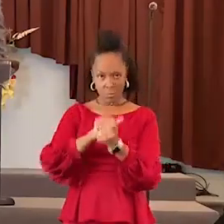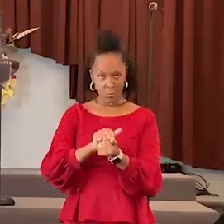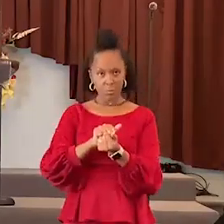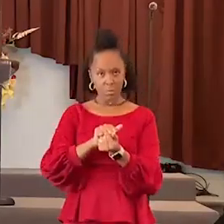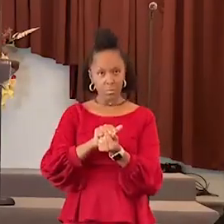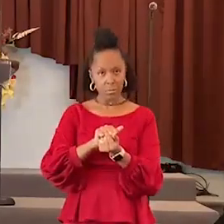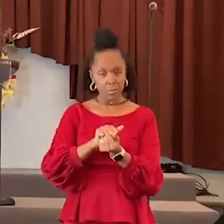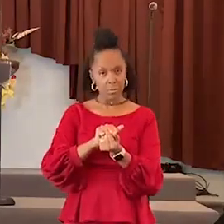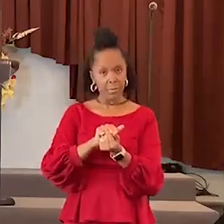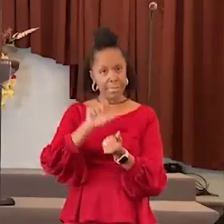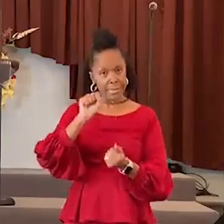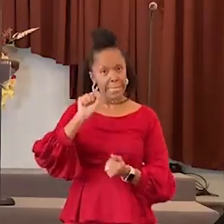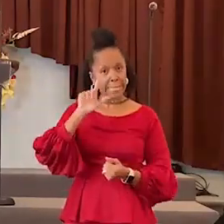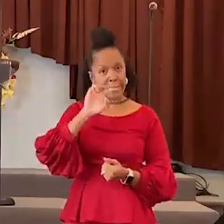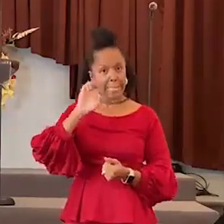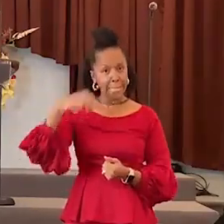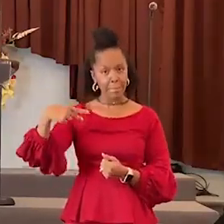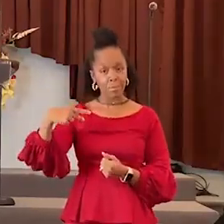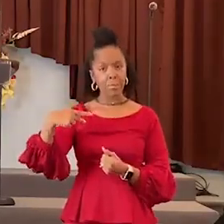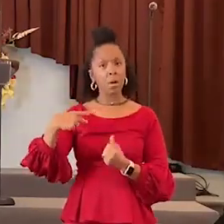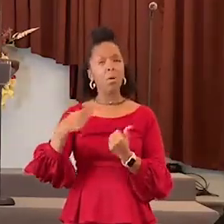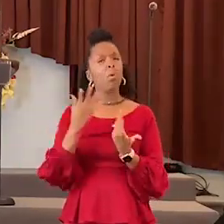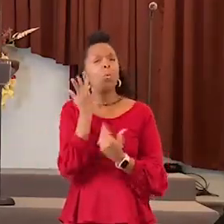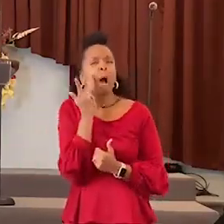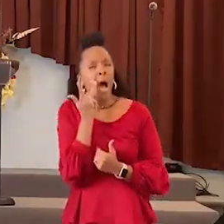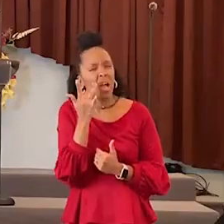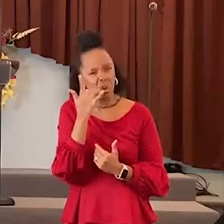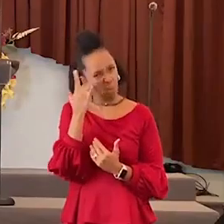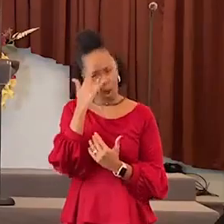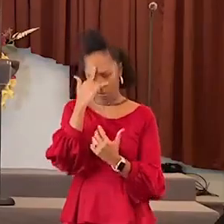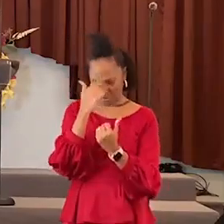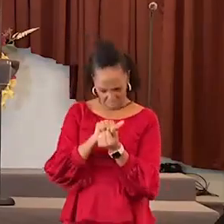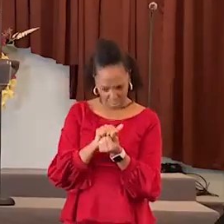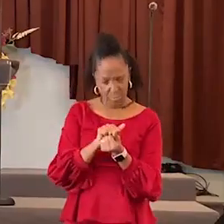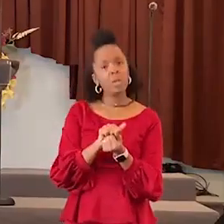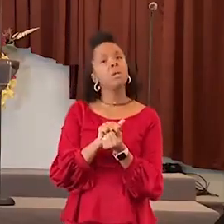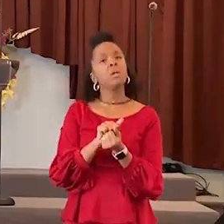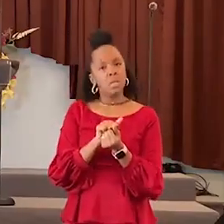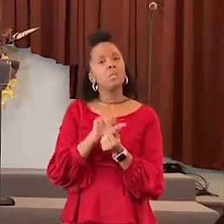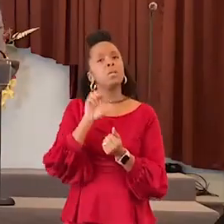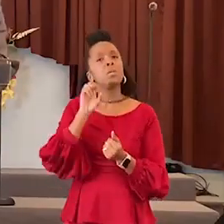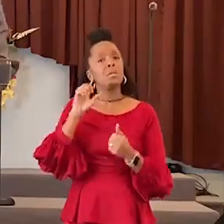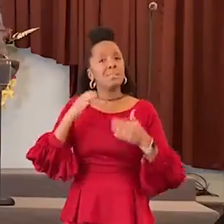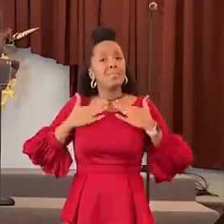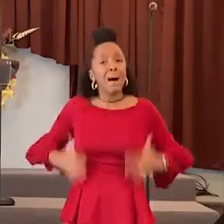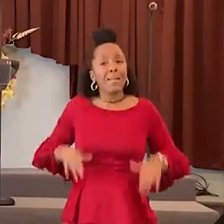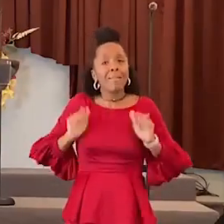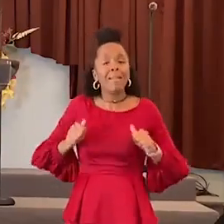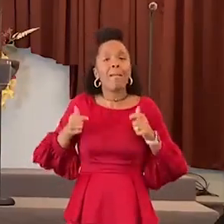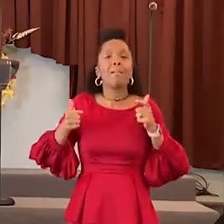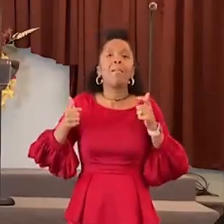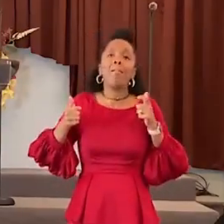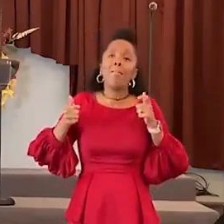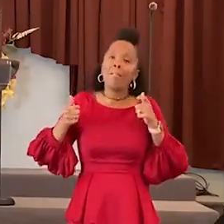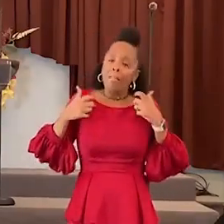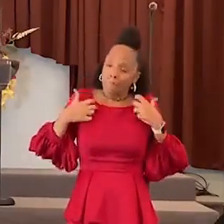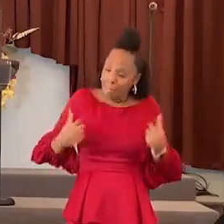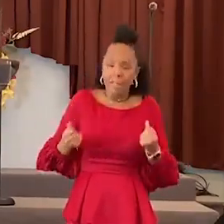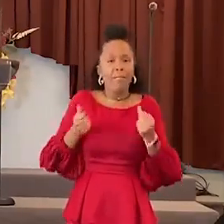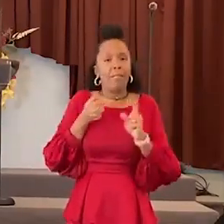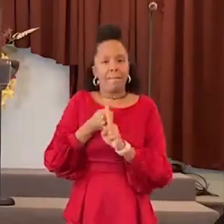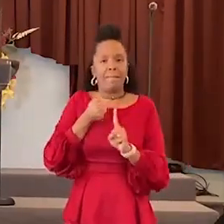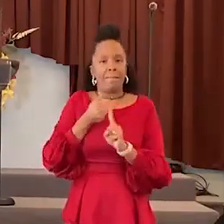into sleep mode so that it may heal itself. Sir. I wish I had somebody I could talk to. Sister Kim, I'm going to talk to you because you don't want to talk